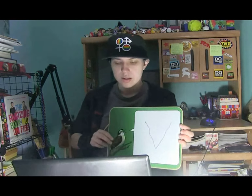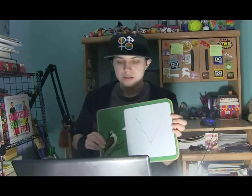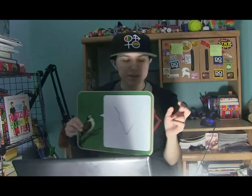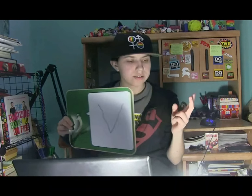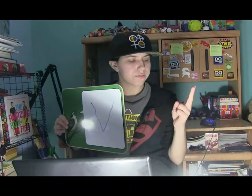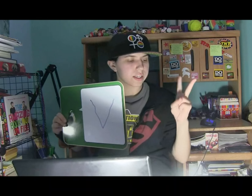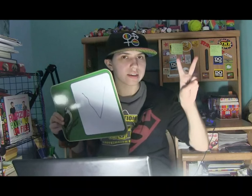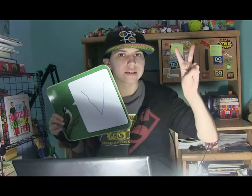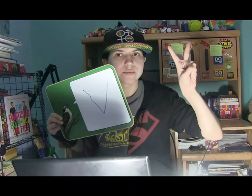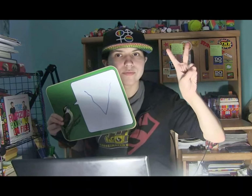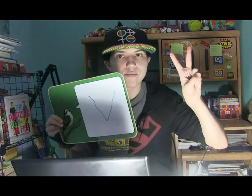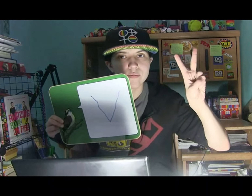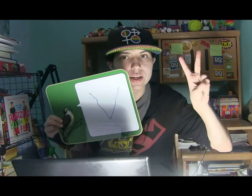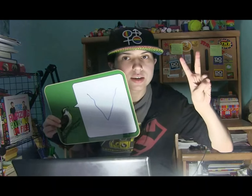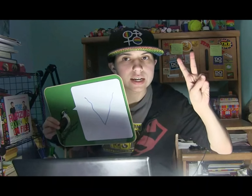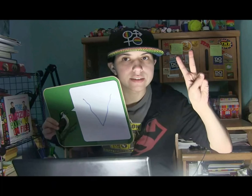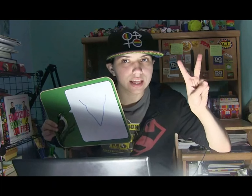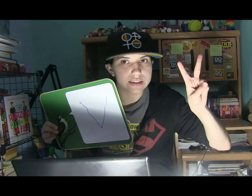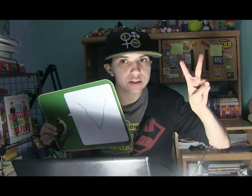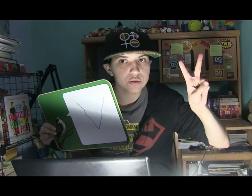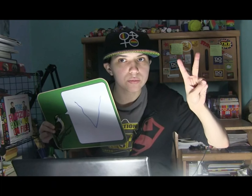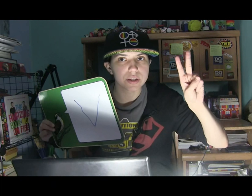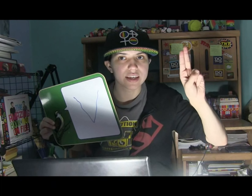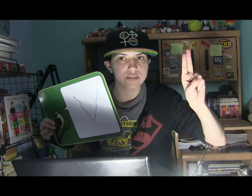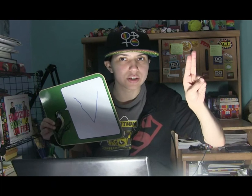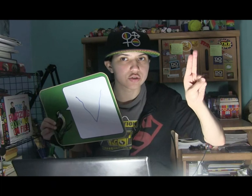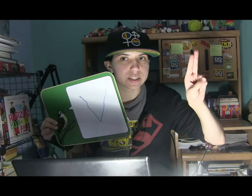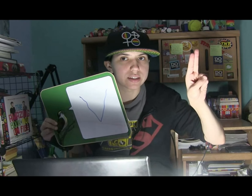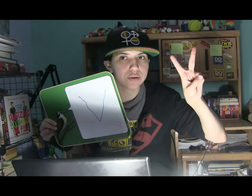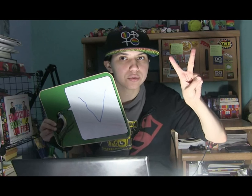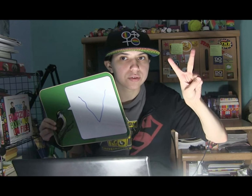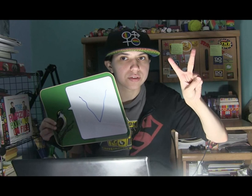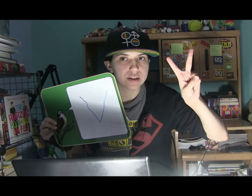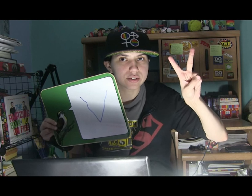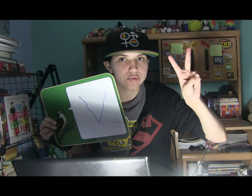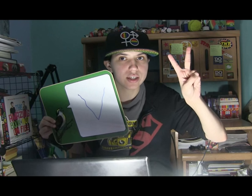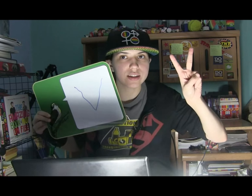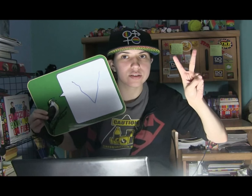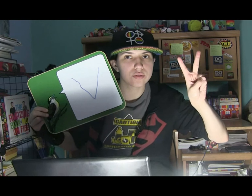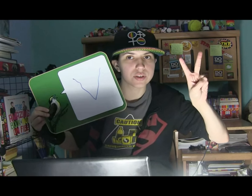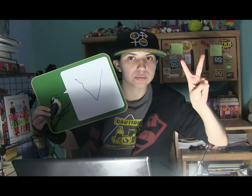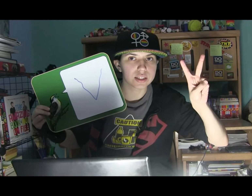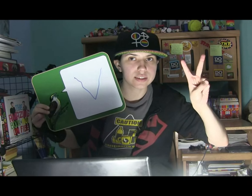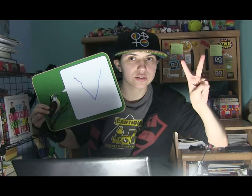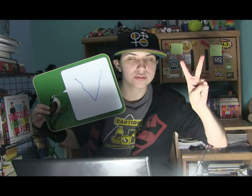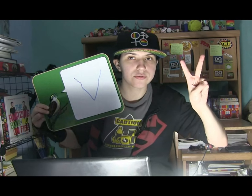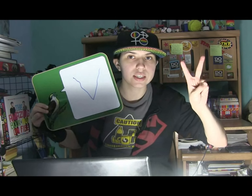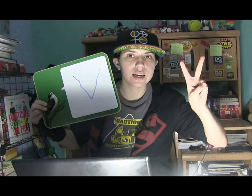This is V. It's like the U, but instead of the fingers being together, they are separated into a V. Please excuse the V. You